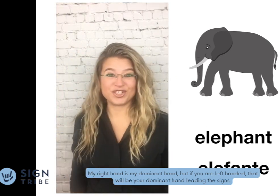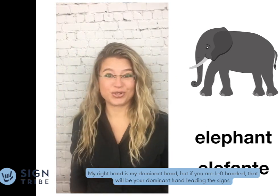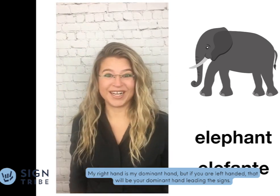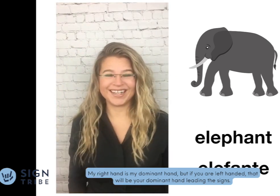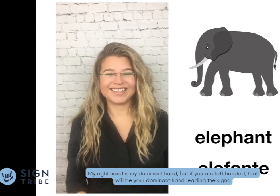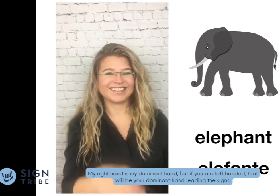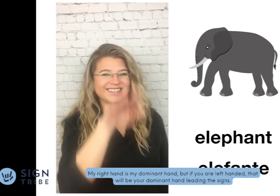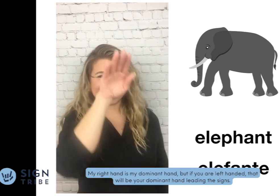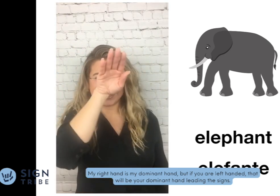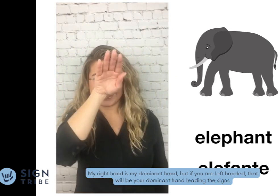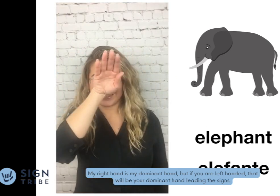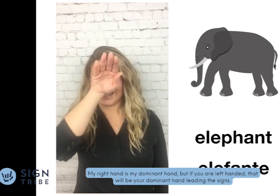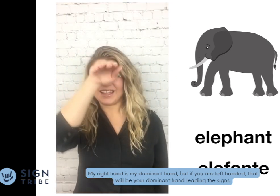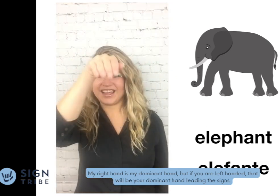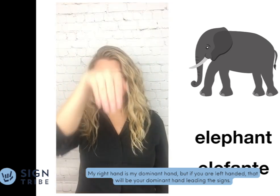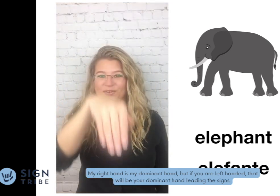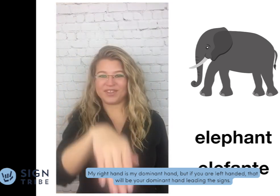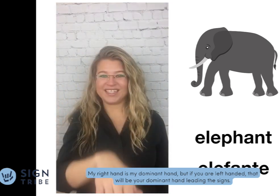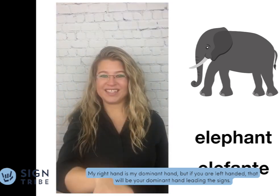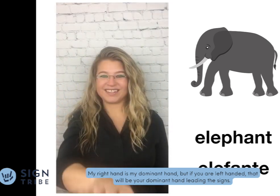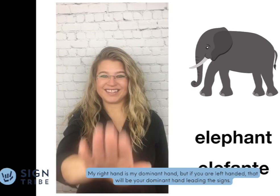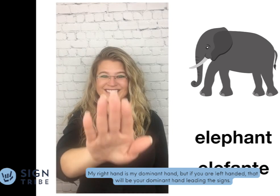trunk. Elephant.